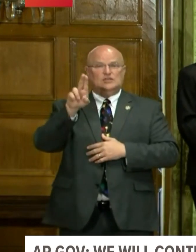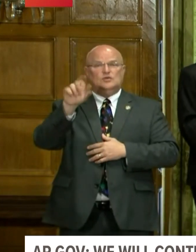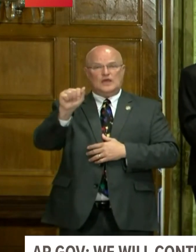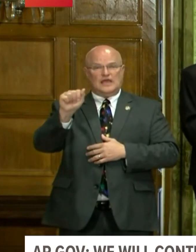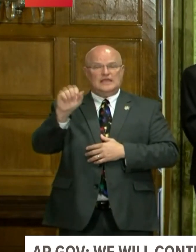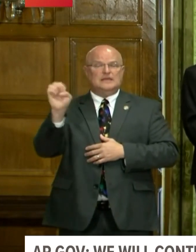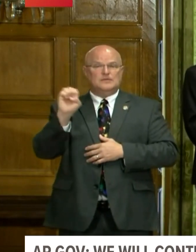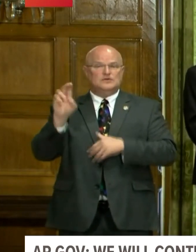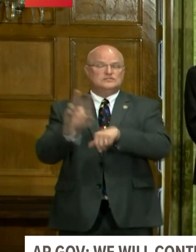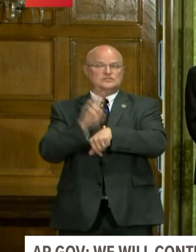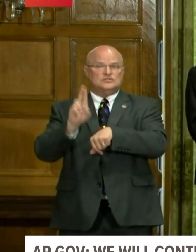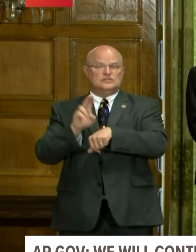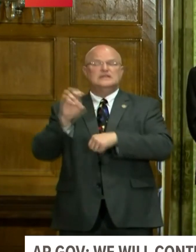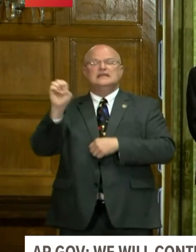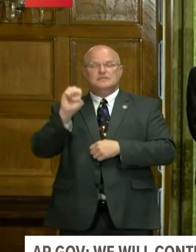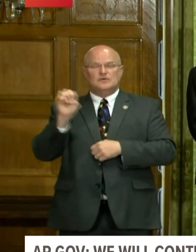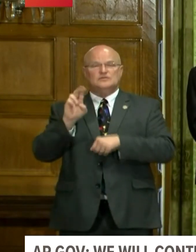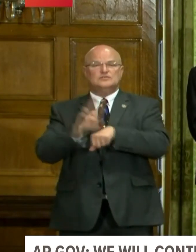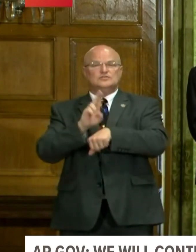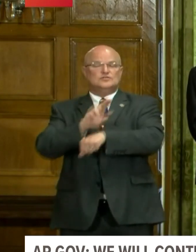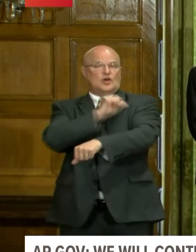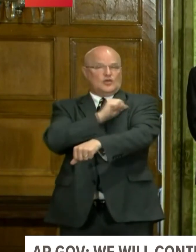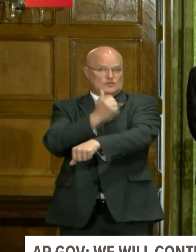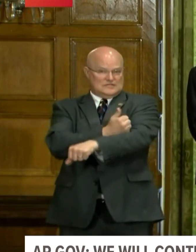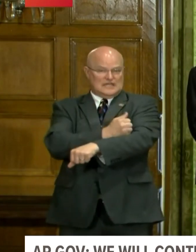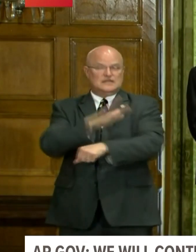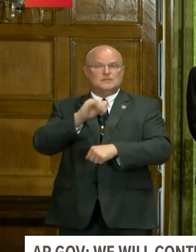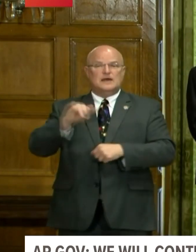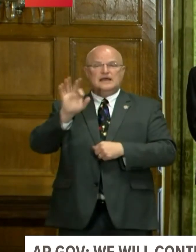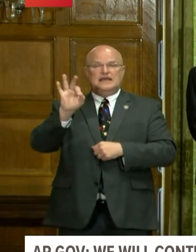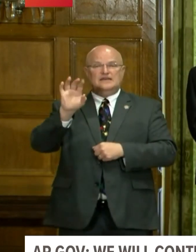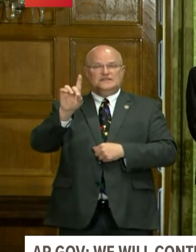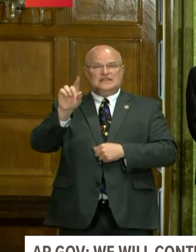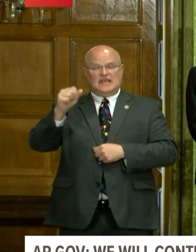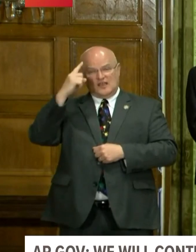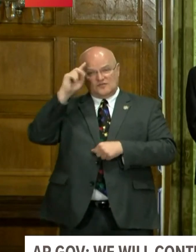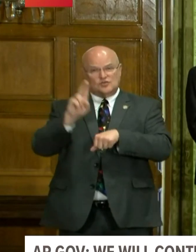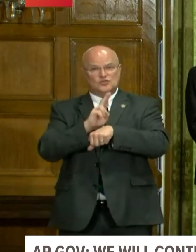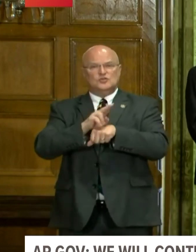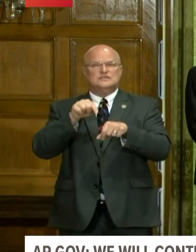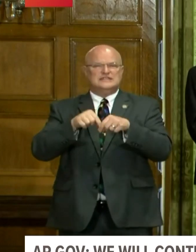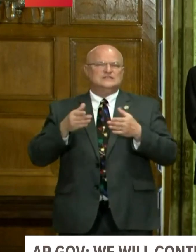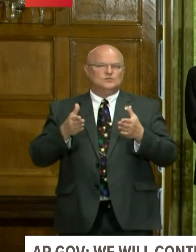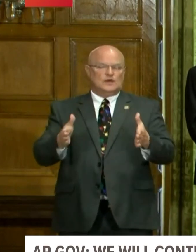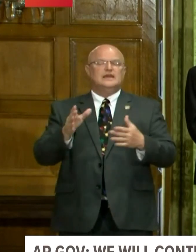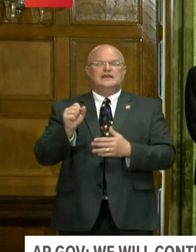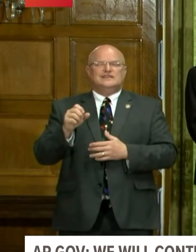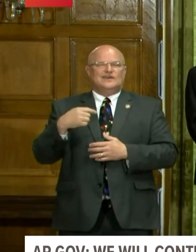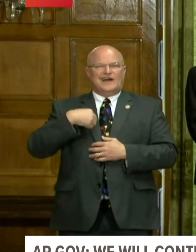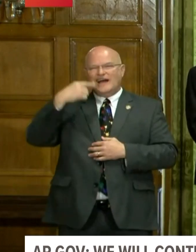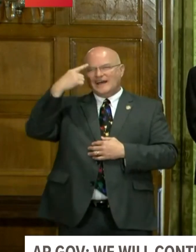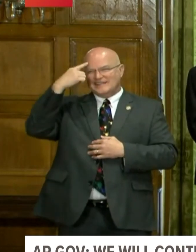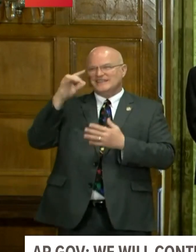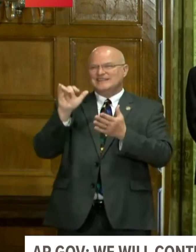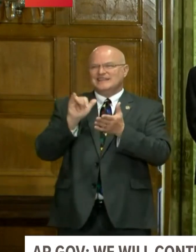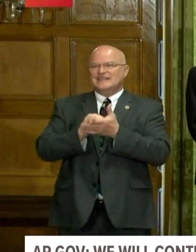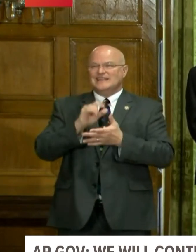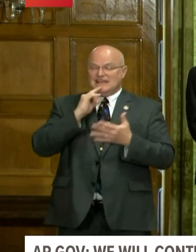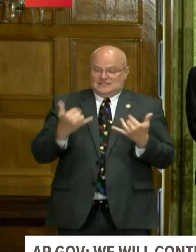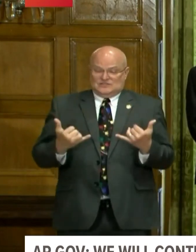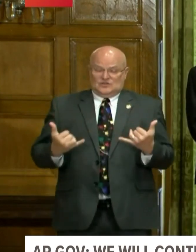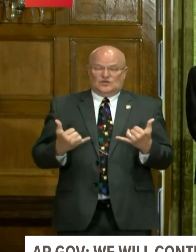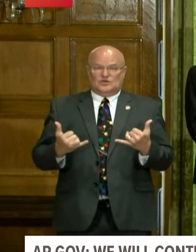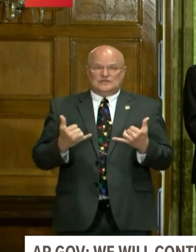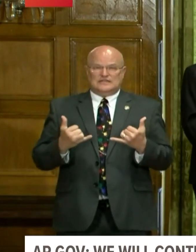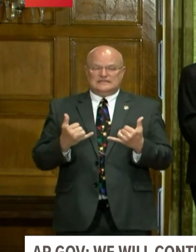EUA, emergency use authorization by FDA for use in this way. So I think that is currently